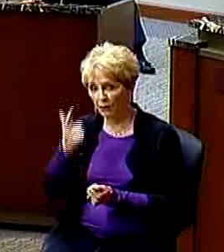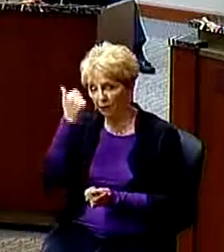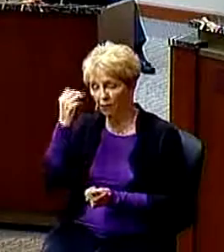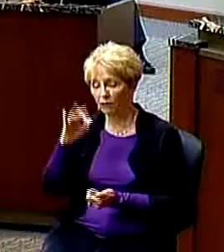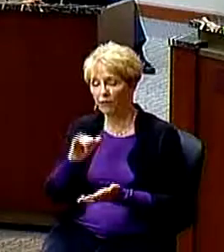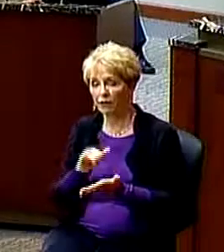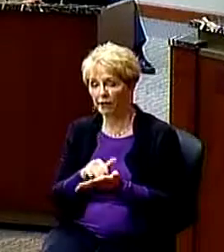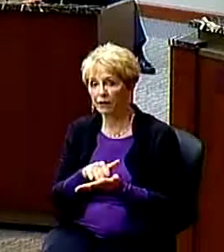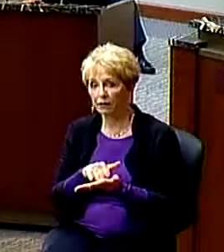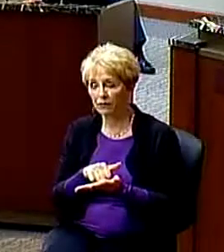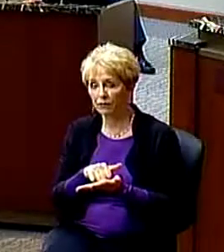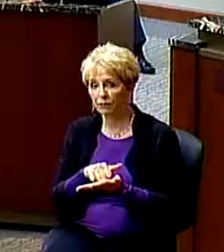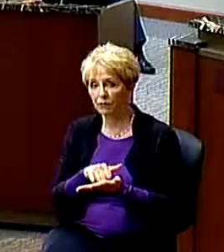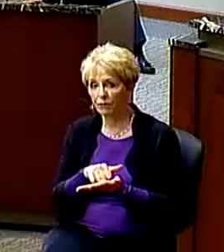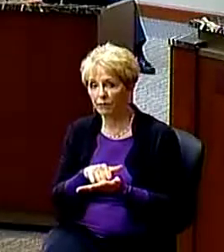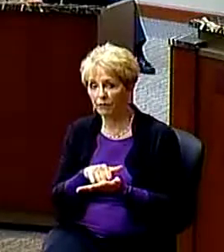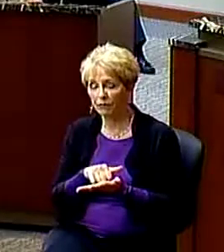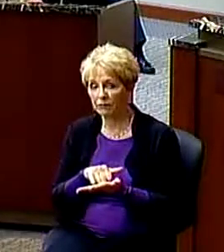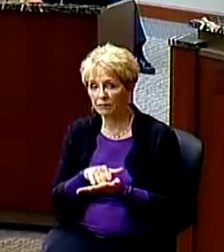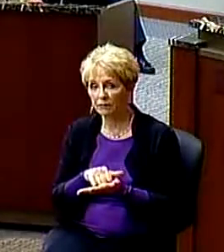because of its